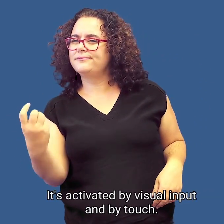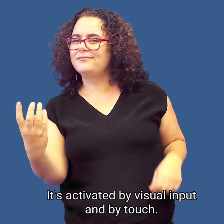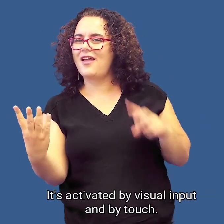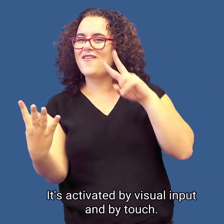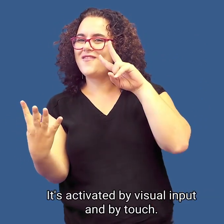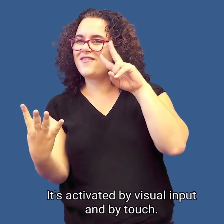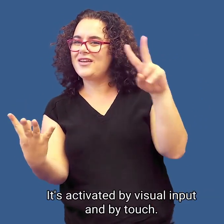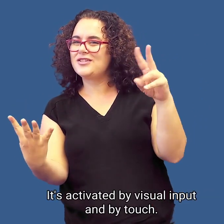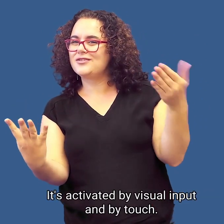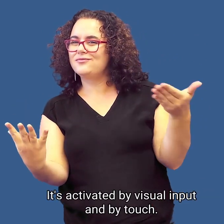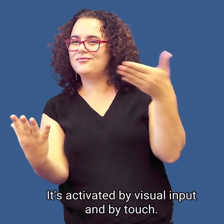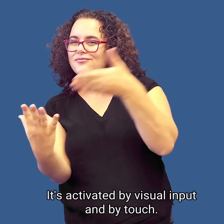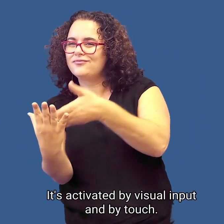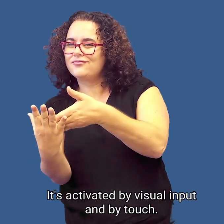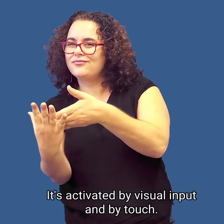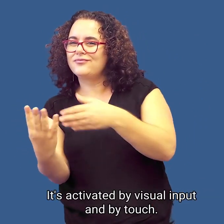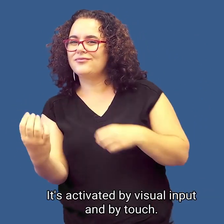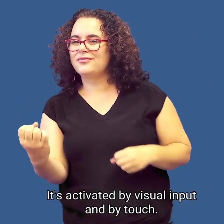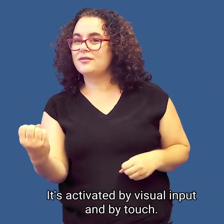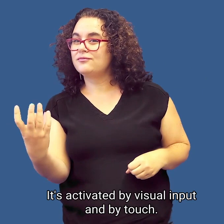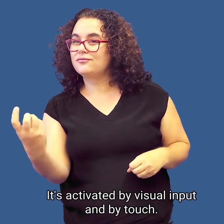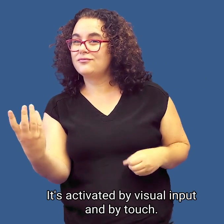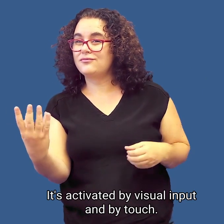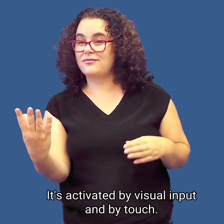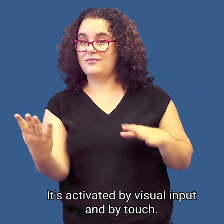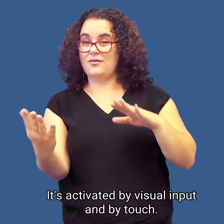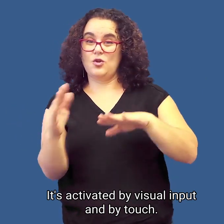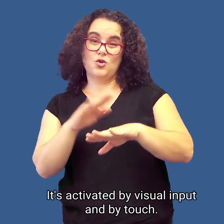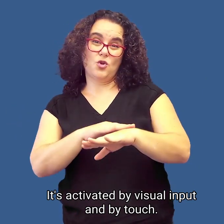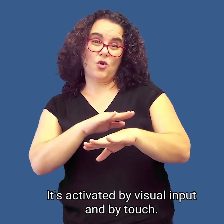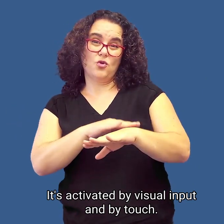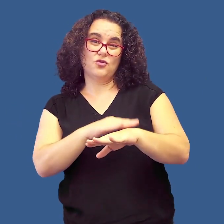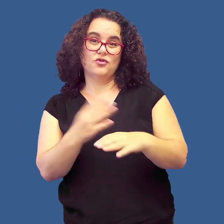activated by visual input and by touch.